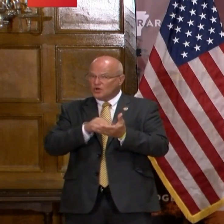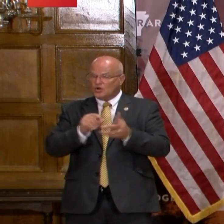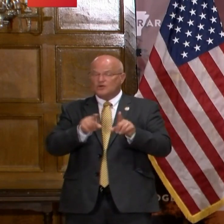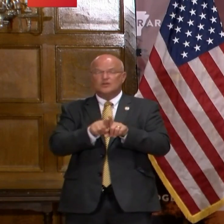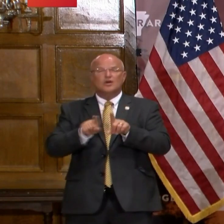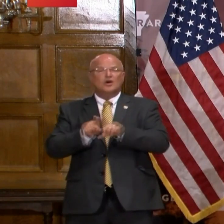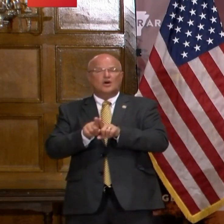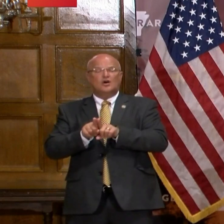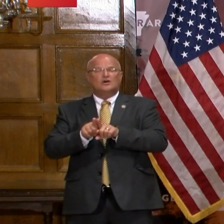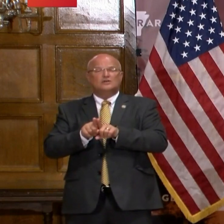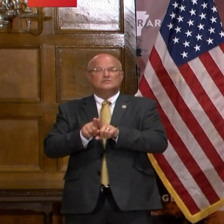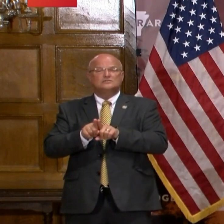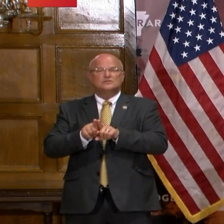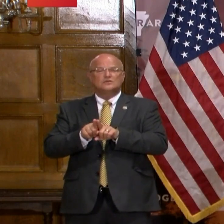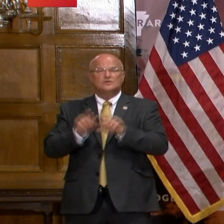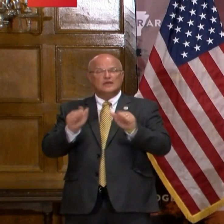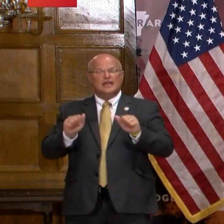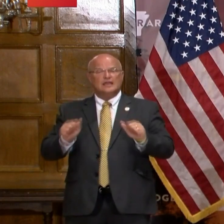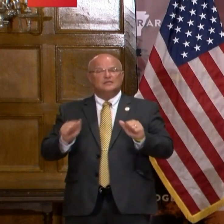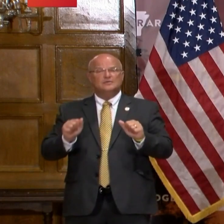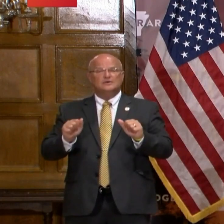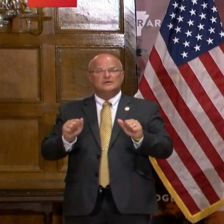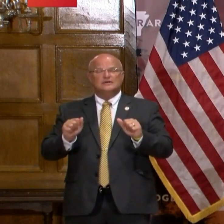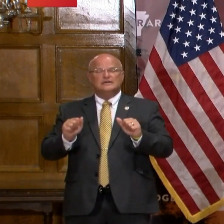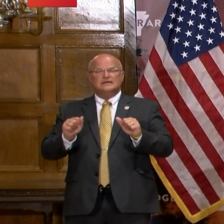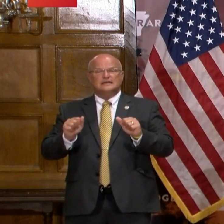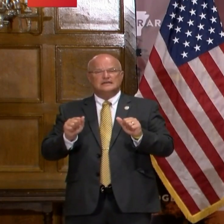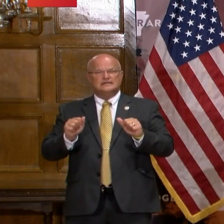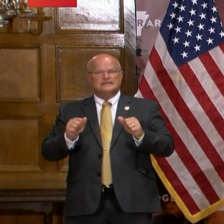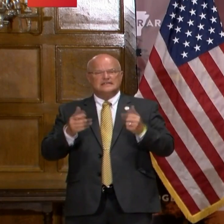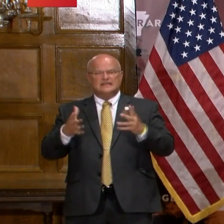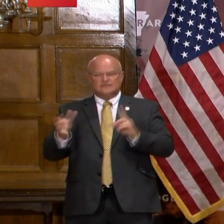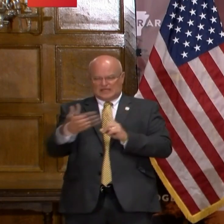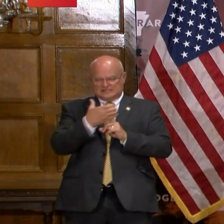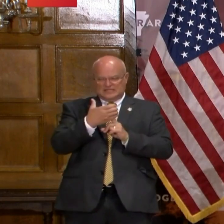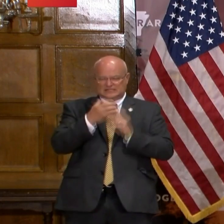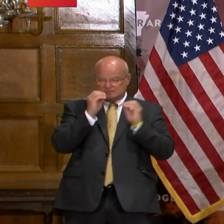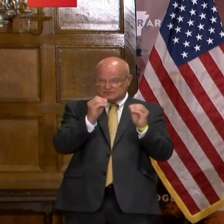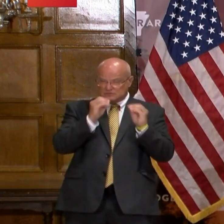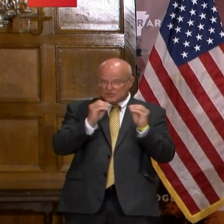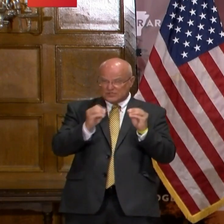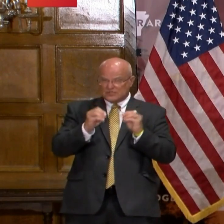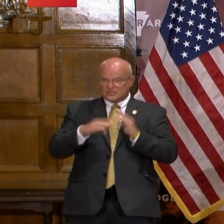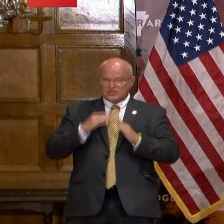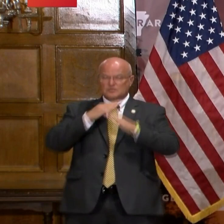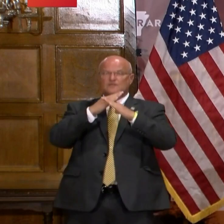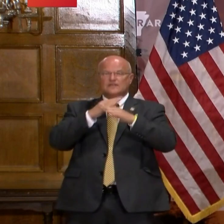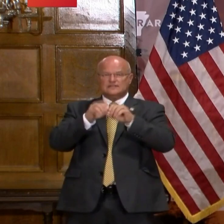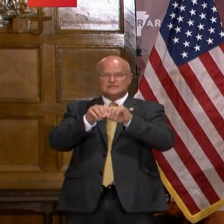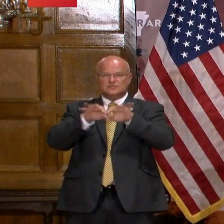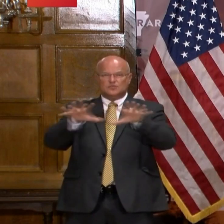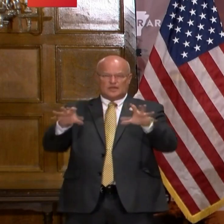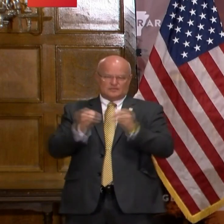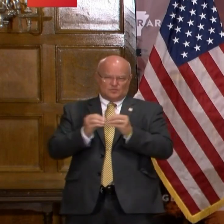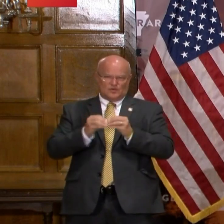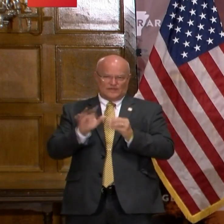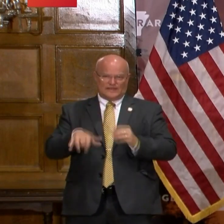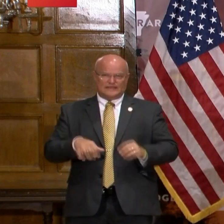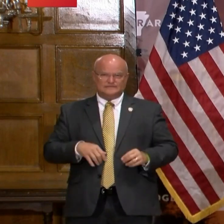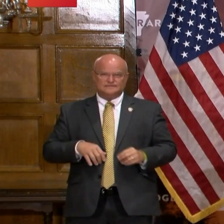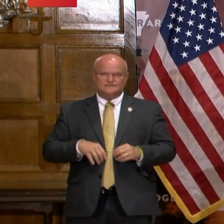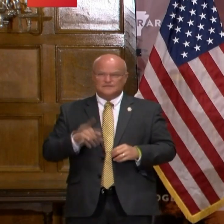we also are able to give isolation instructions to prevent the spread even further than